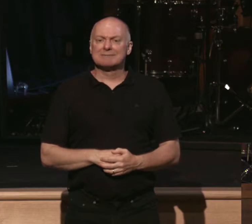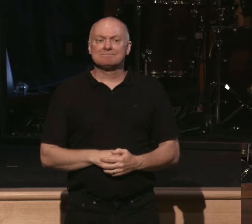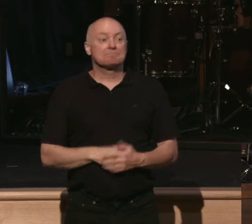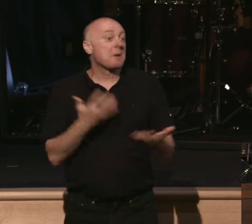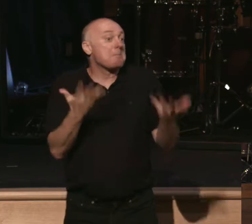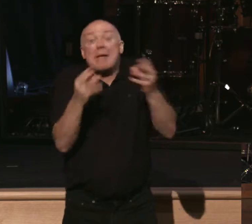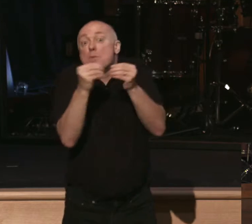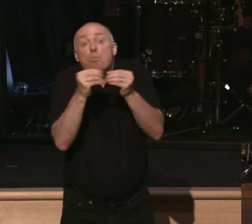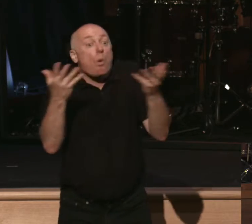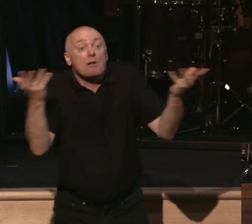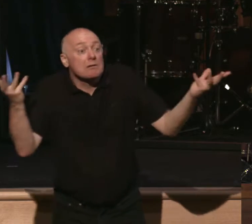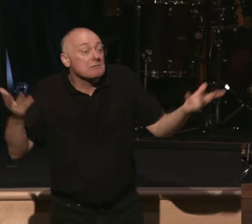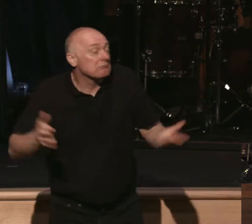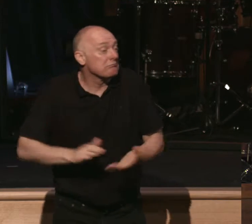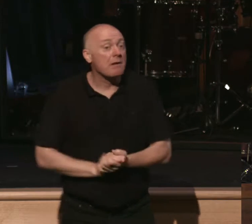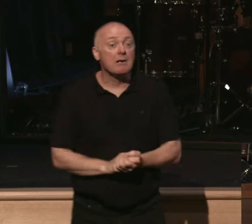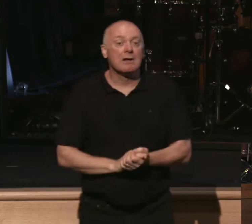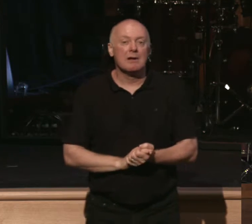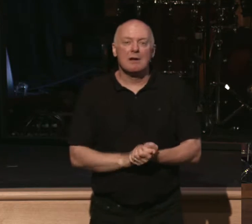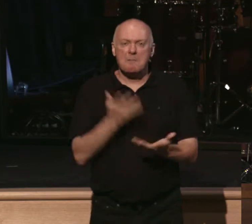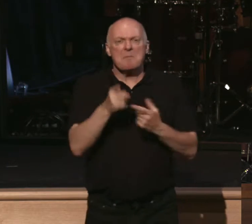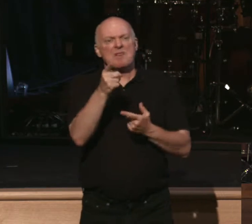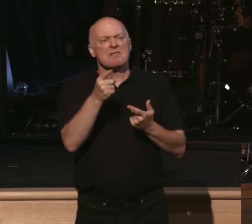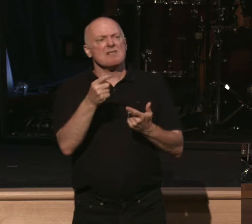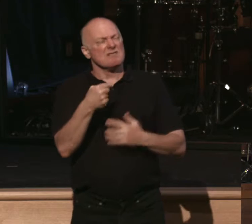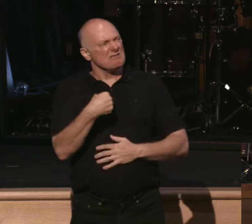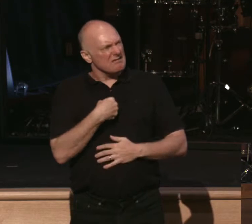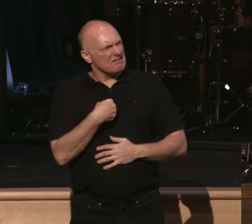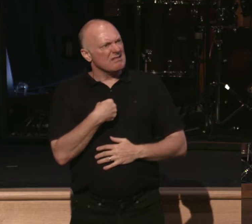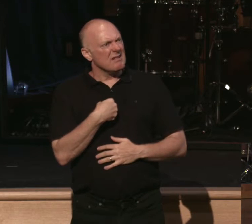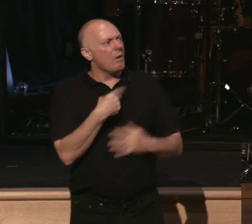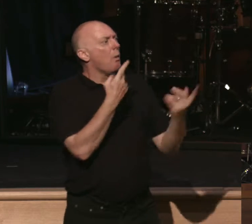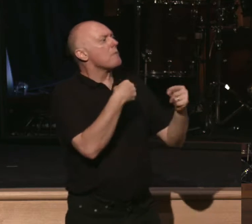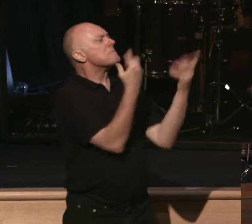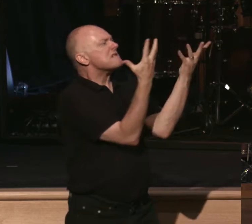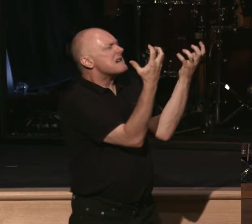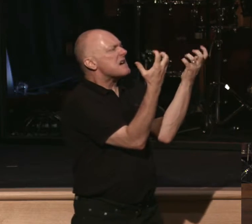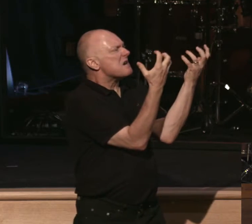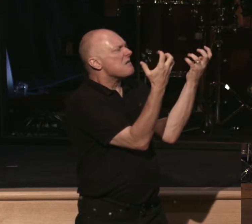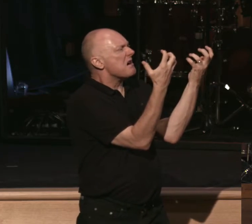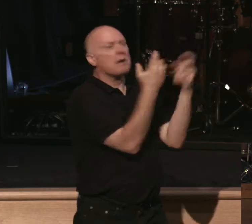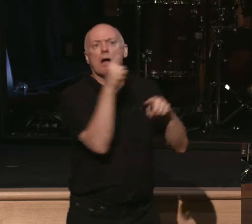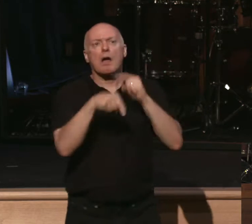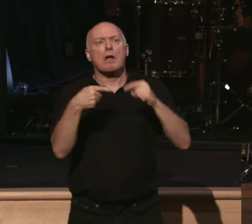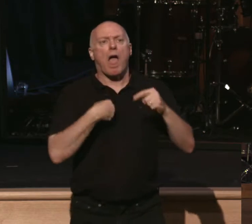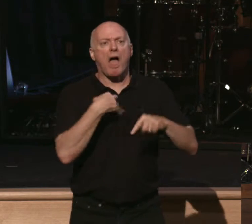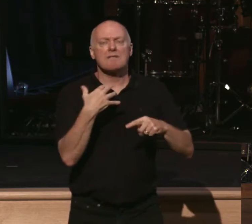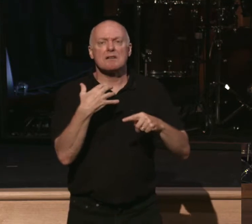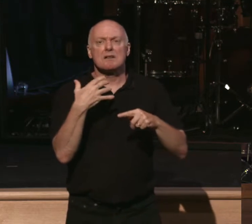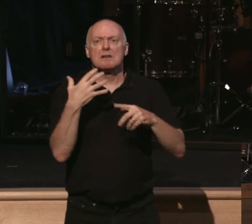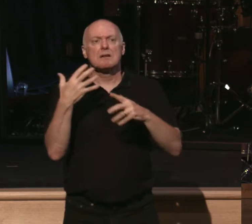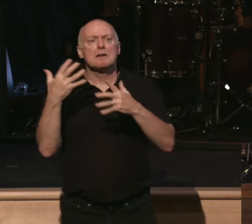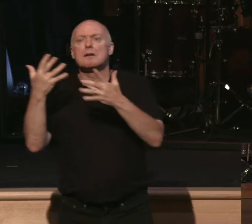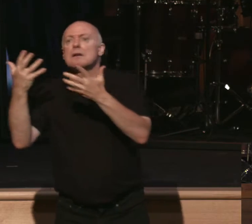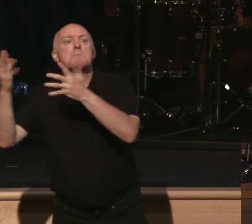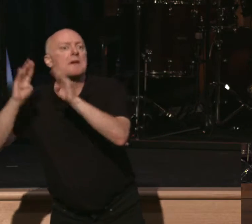And maybe there's some other things there that you find yourself doing when those tidal waves of emotions hit you.